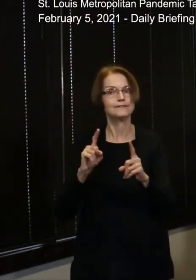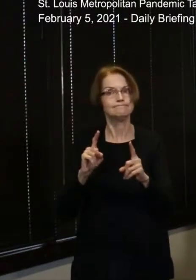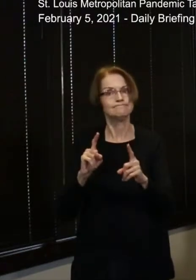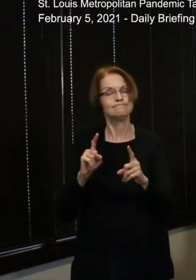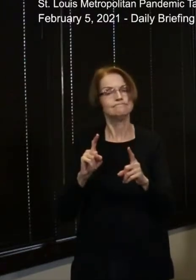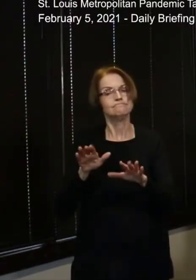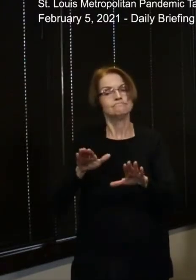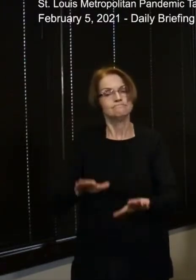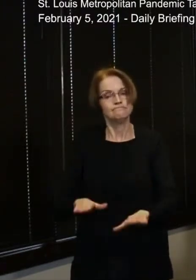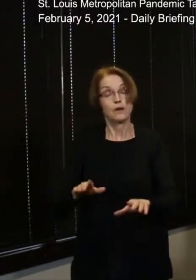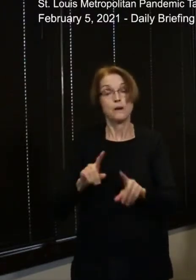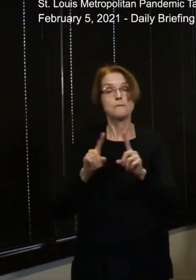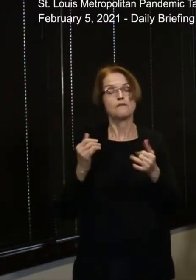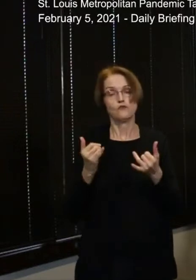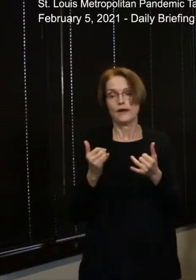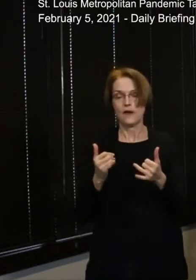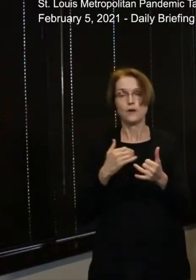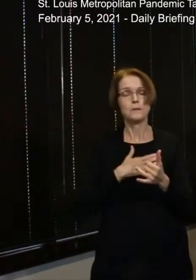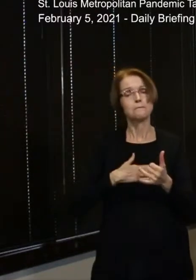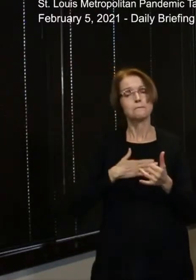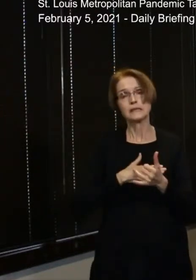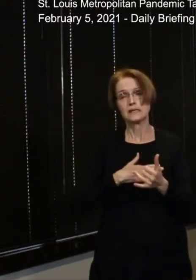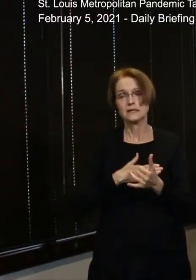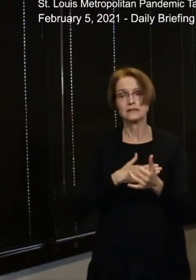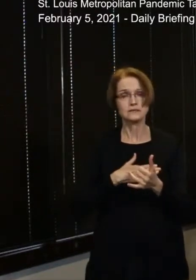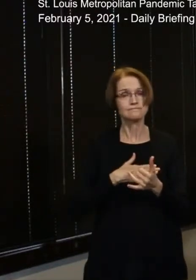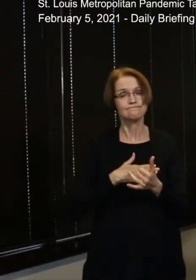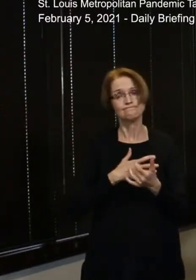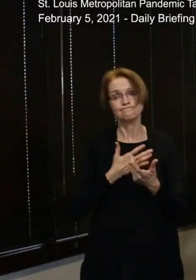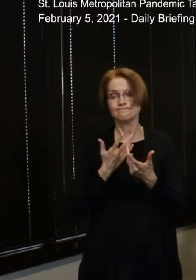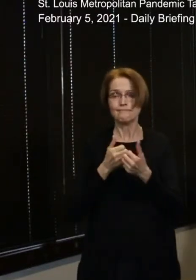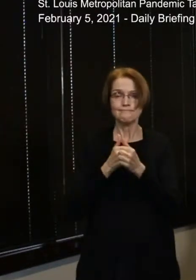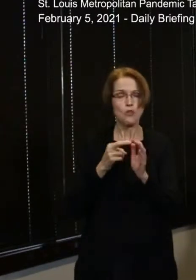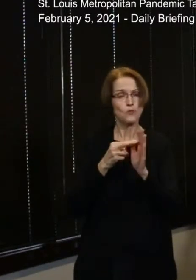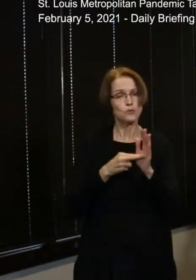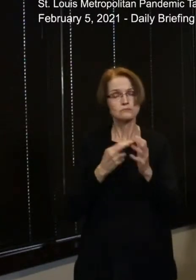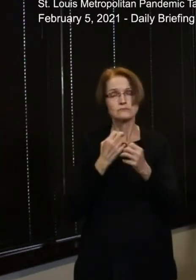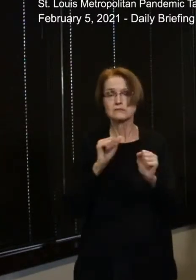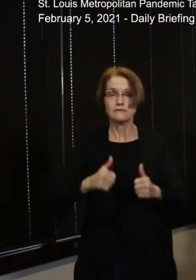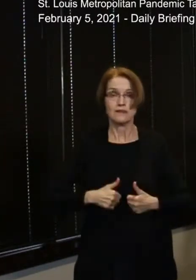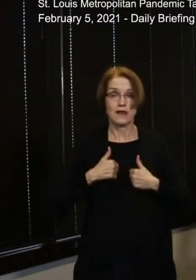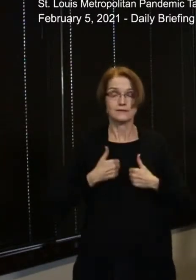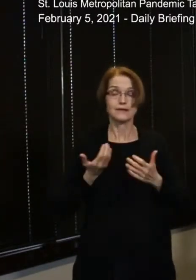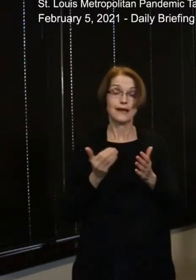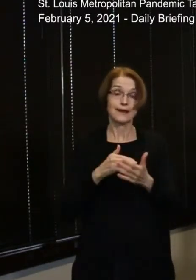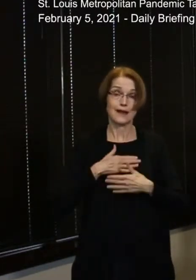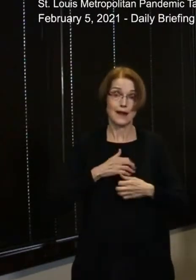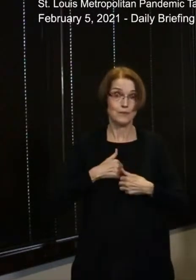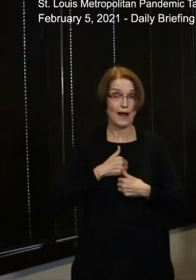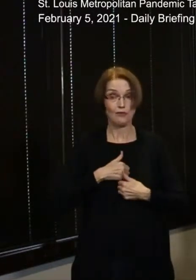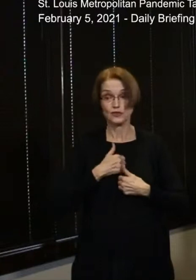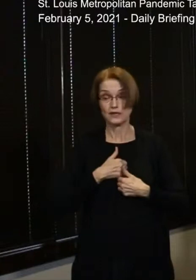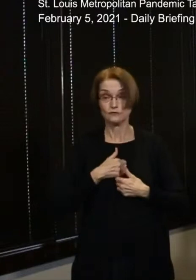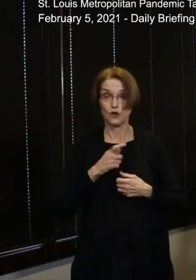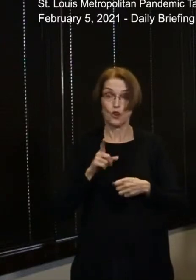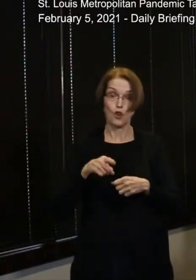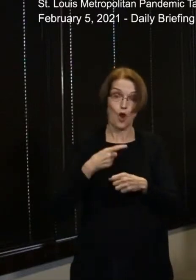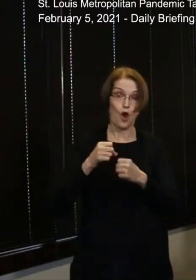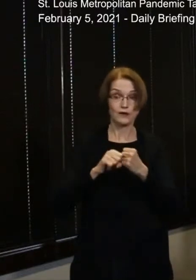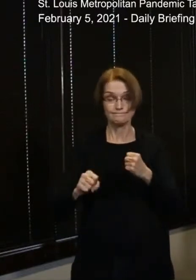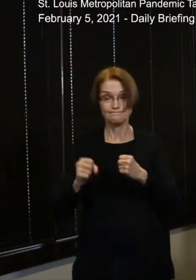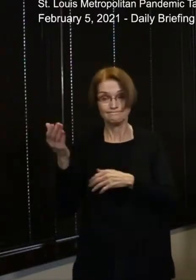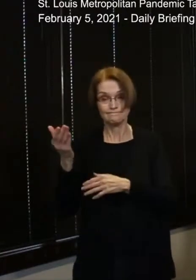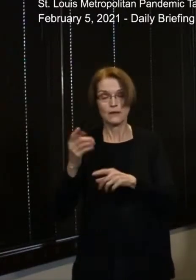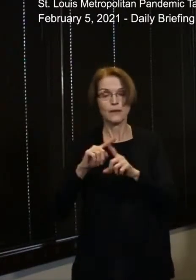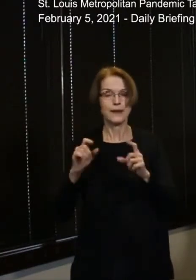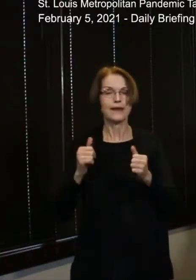we need everybody to be doing their part to save lives. So again, apologize, it's been a long briefing, but we're going to take some